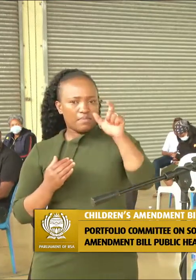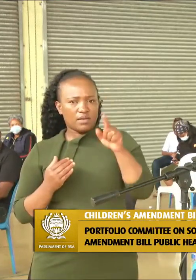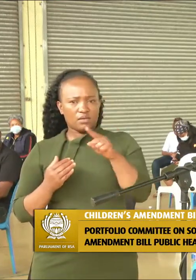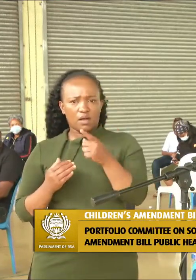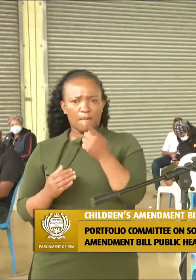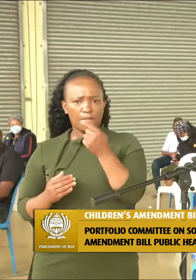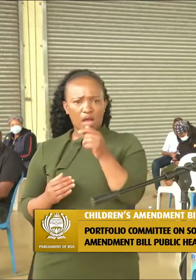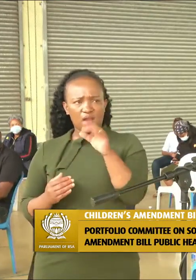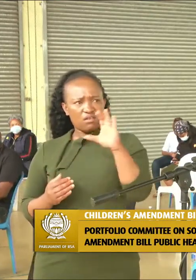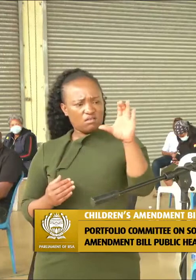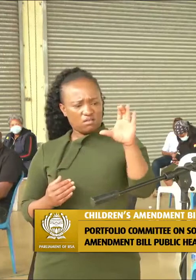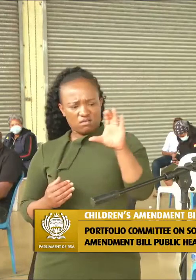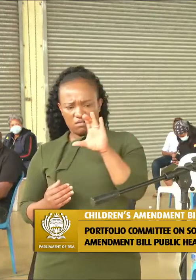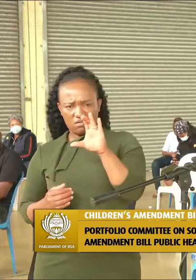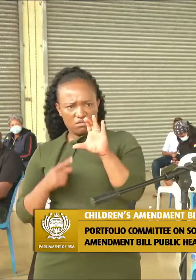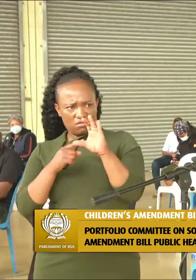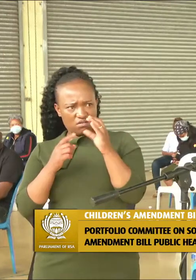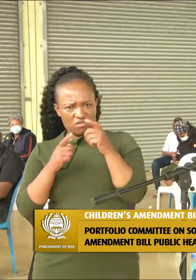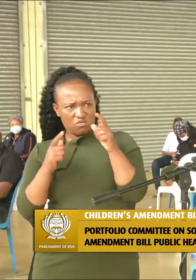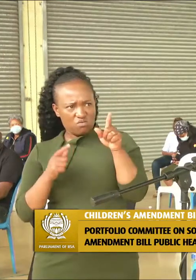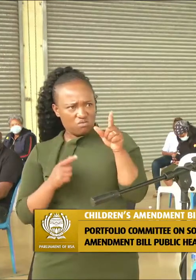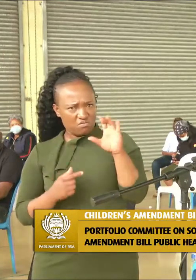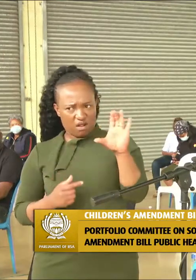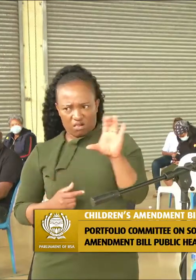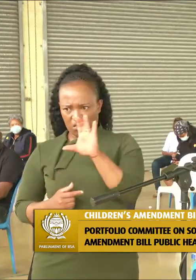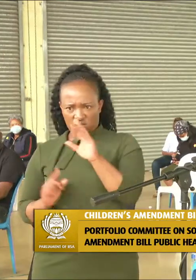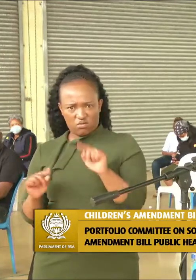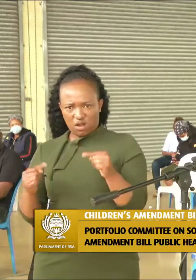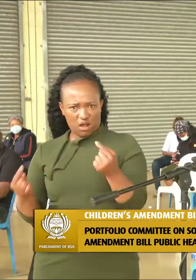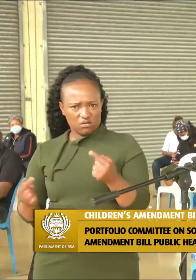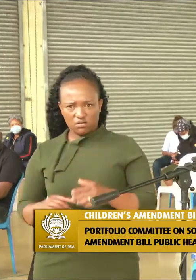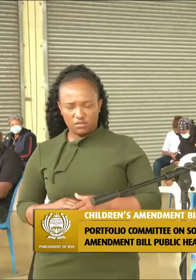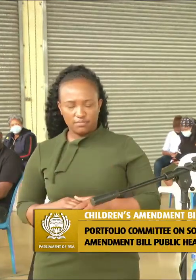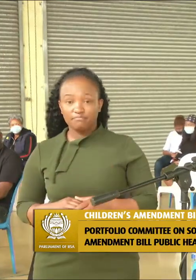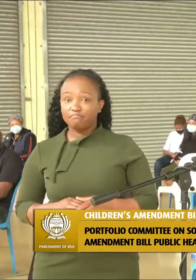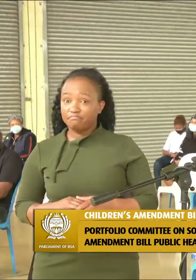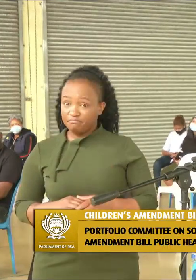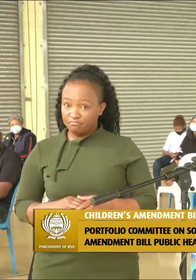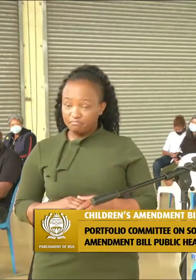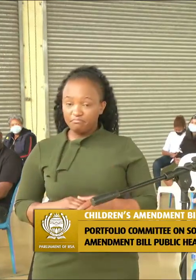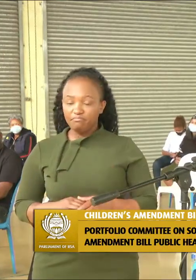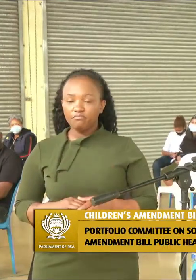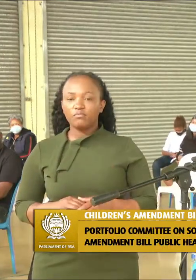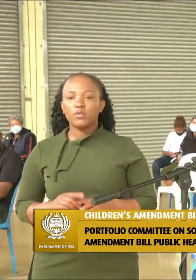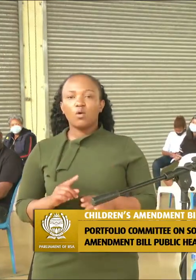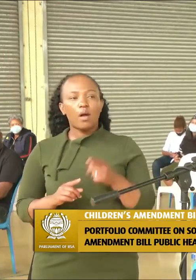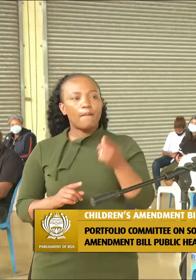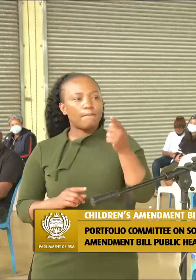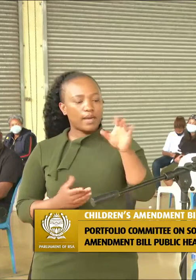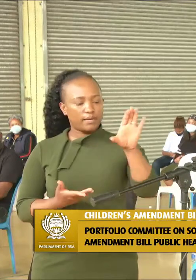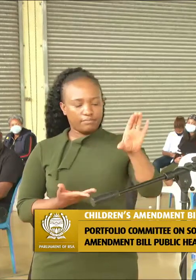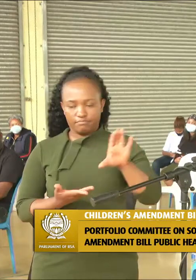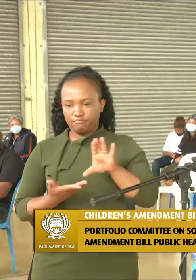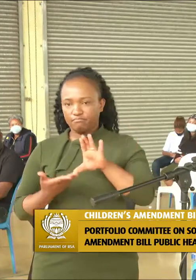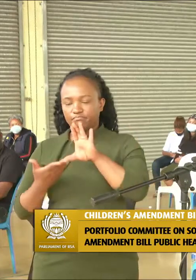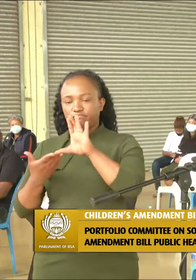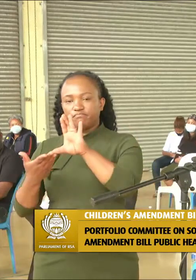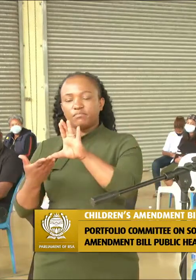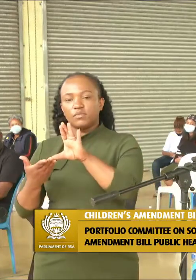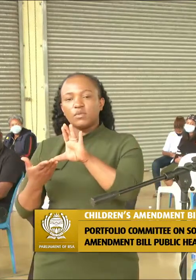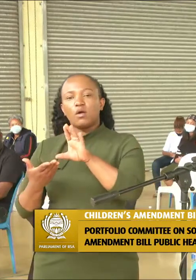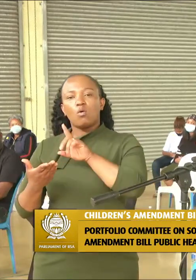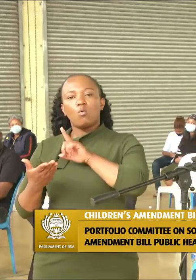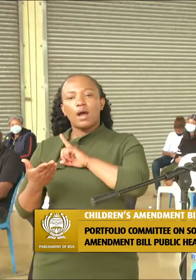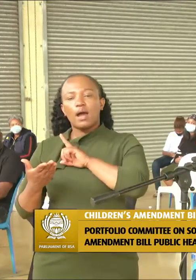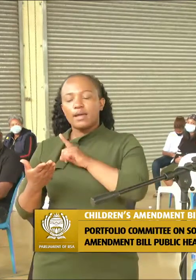mali oyifunayo ngesikwazi ukukunikeza kusale kanjalo uthola ukuthi programs akhona to equip our black children akasakwazi